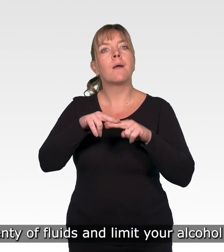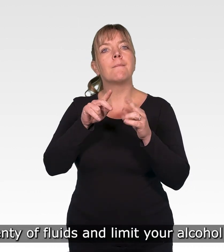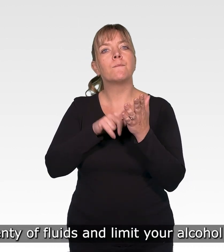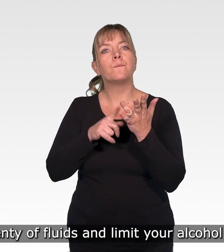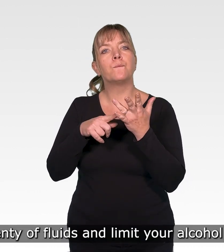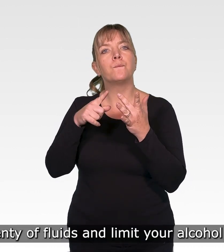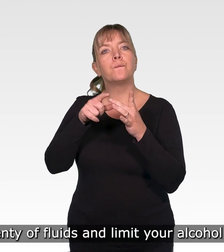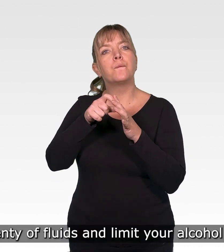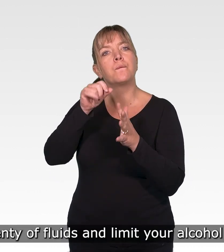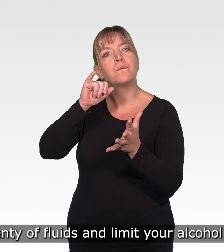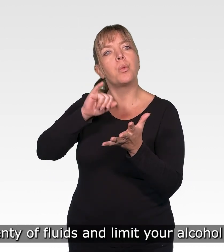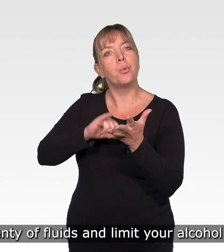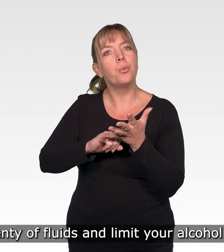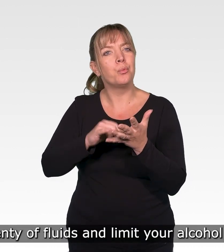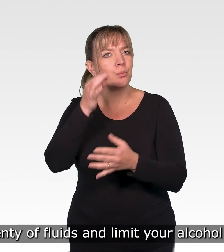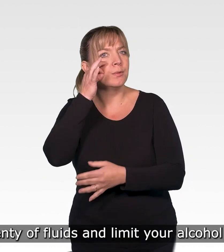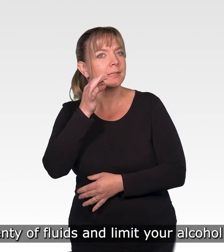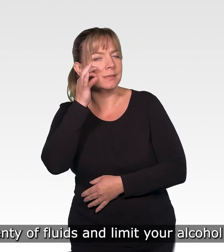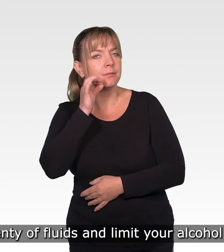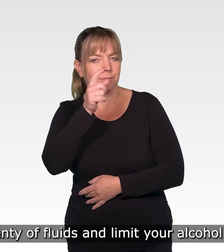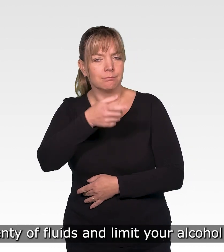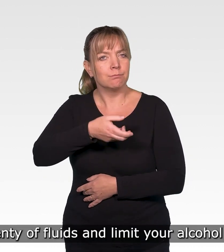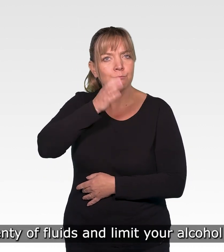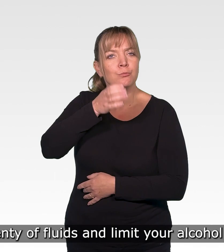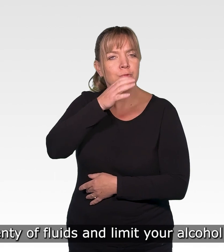Drink plenty of fluids and limit your alcohol intake.